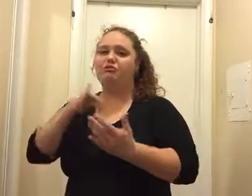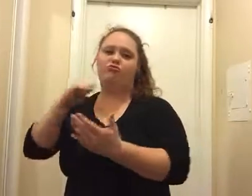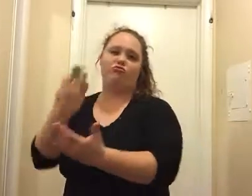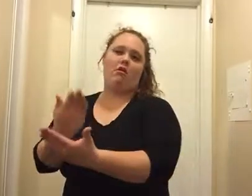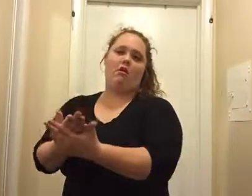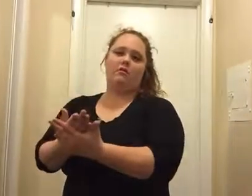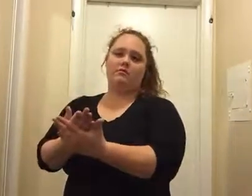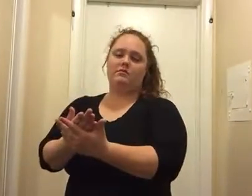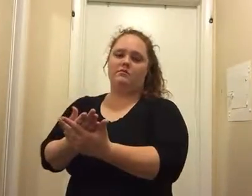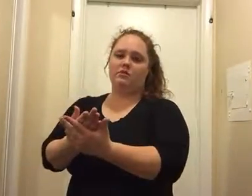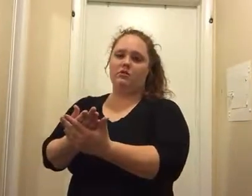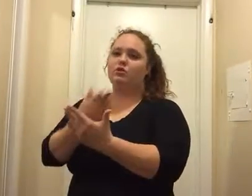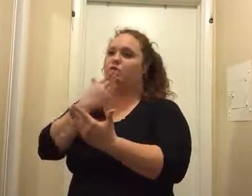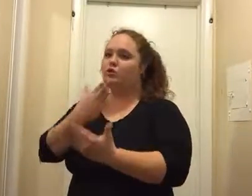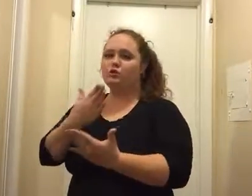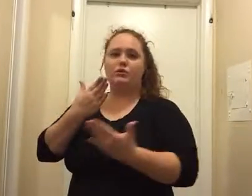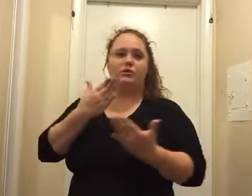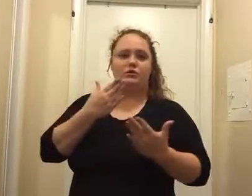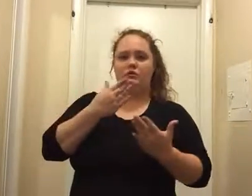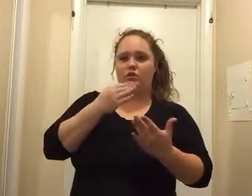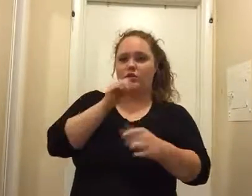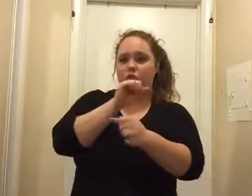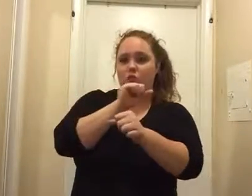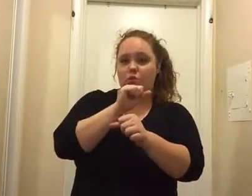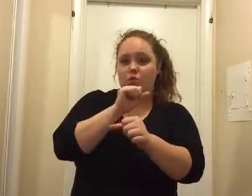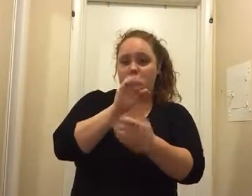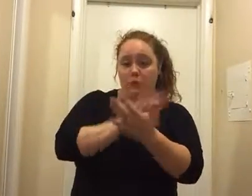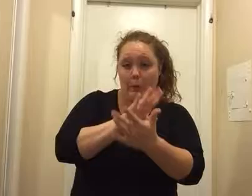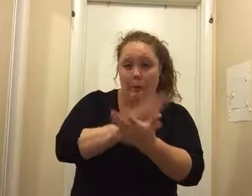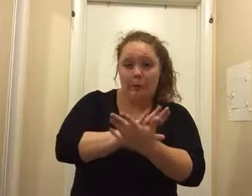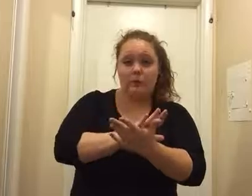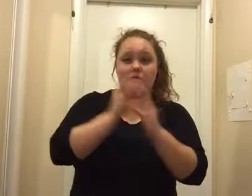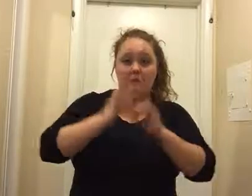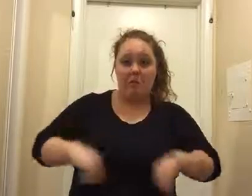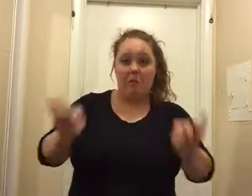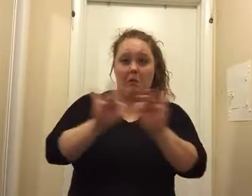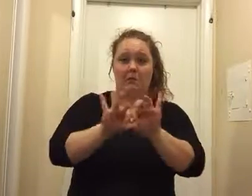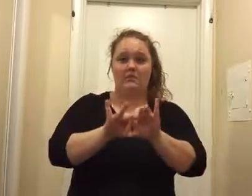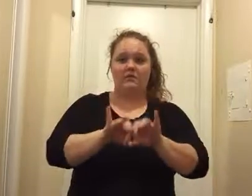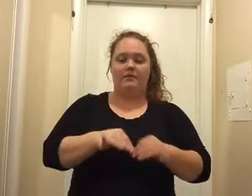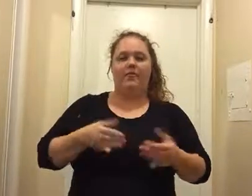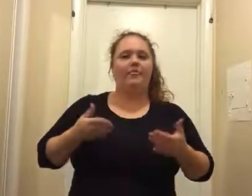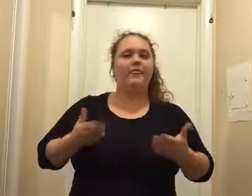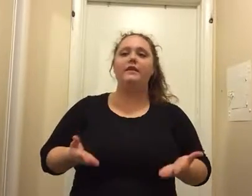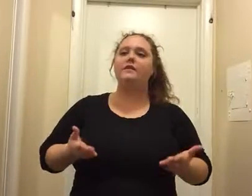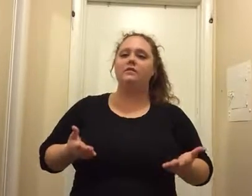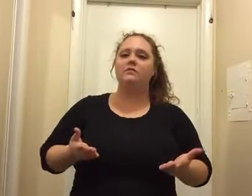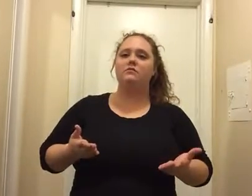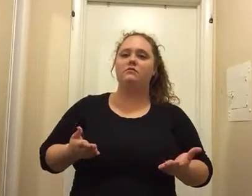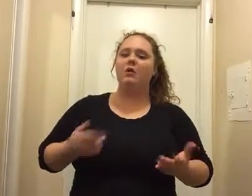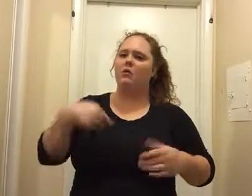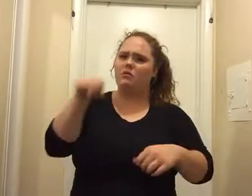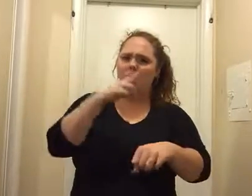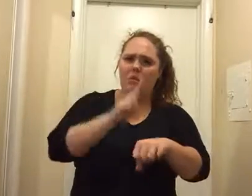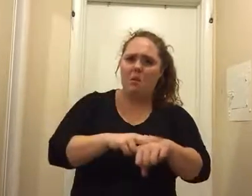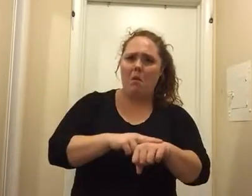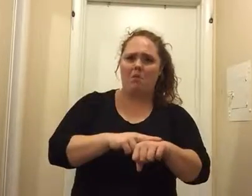These are just and reasonable demands of righteous people and a